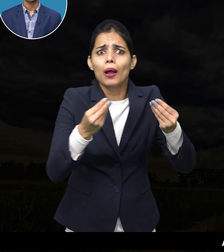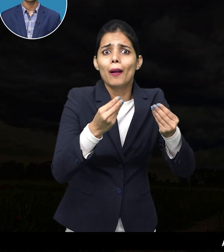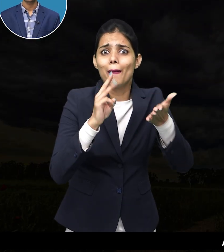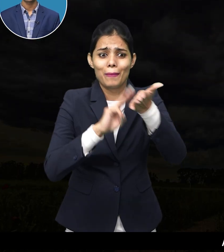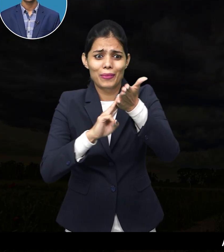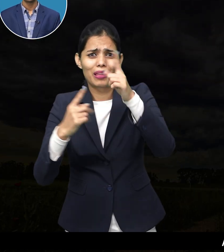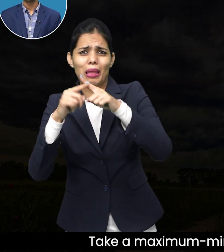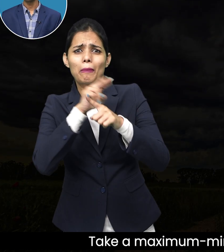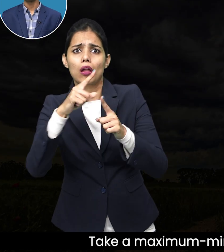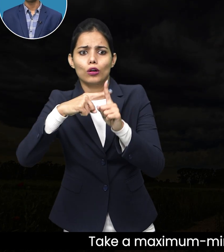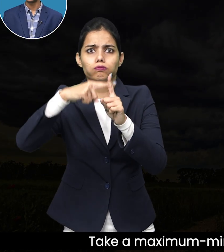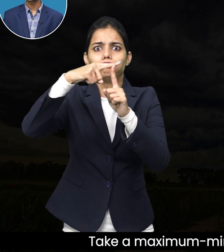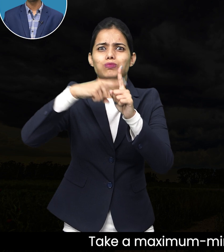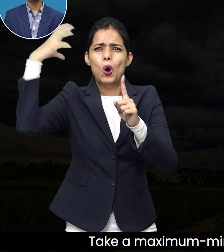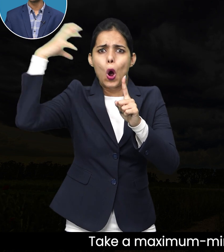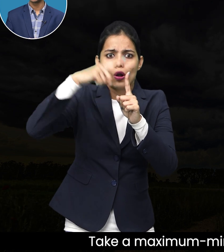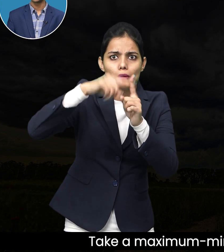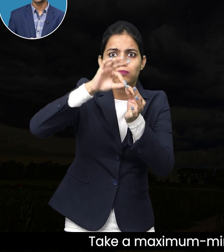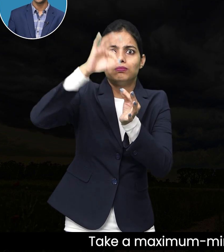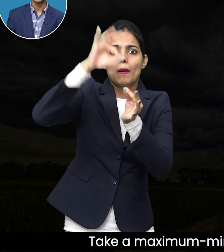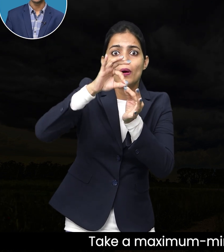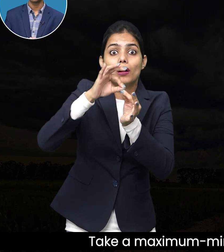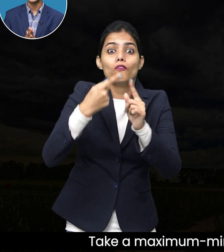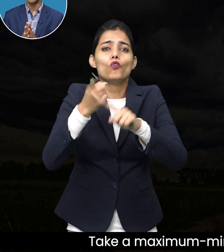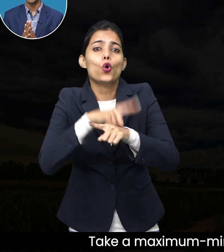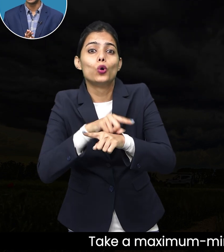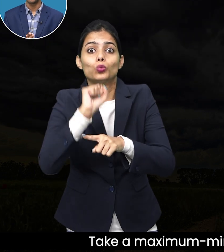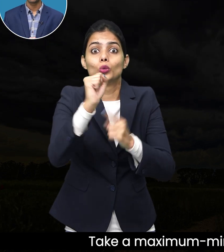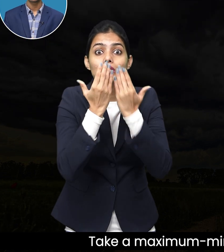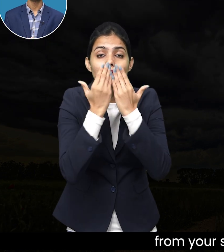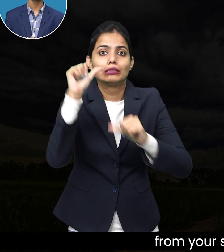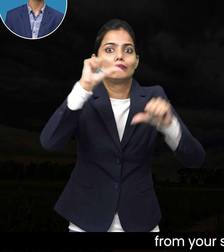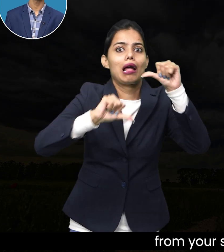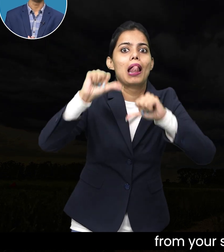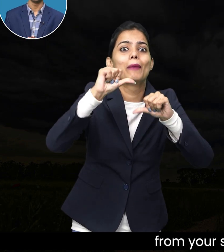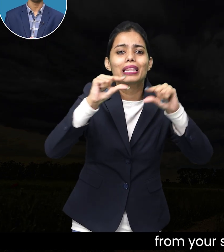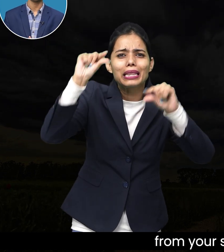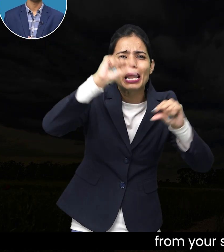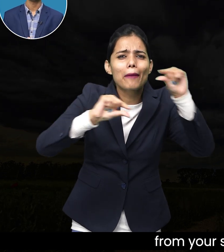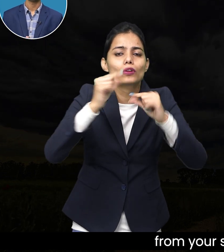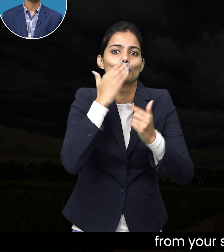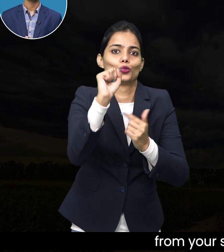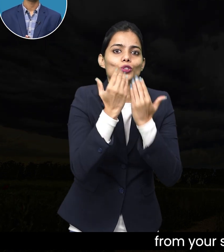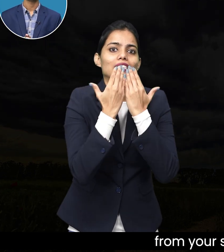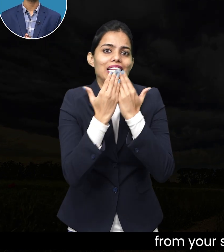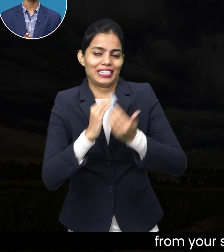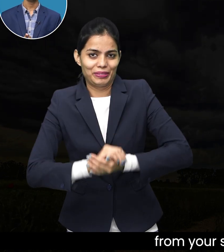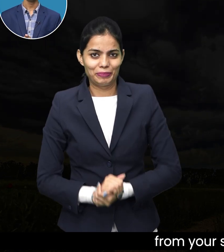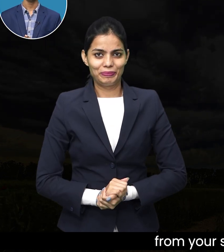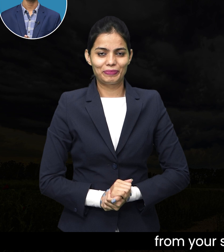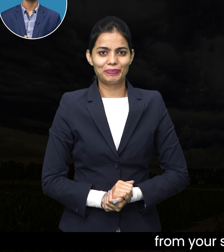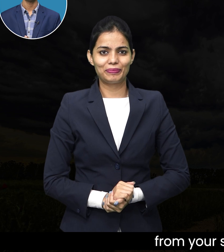Activity: take a maximum minimum thermometer MMT from your school laboratory.